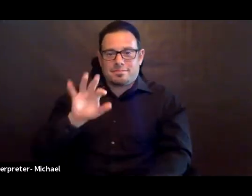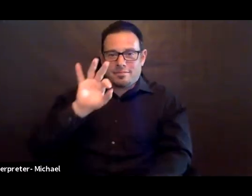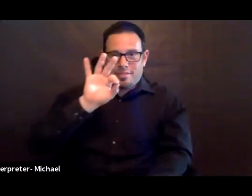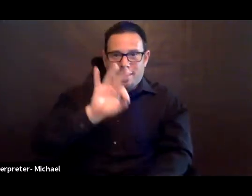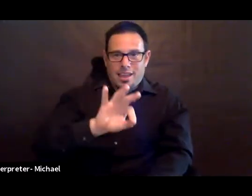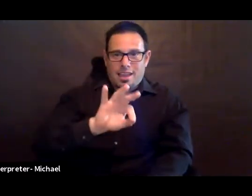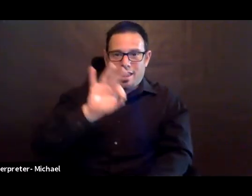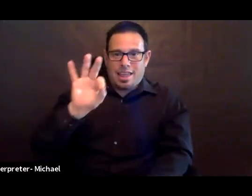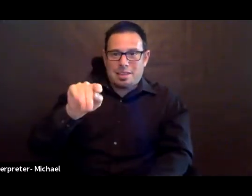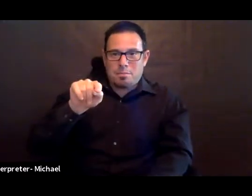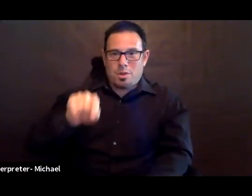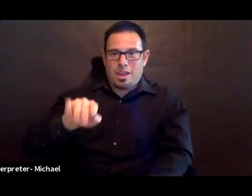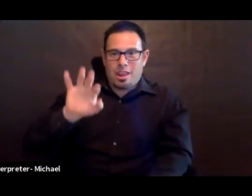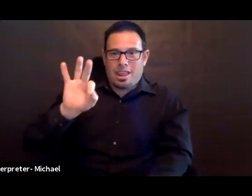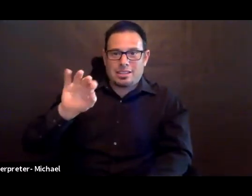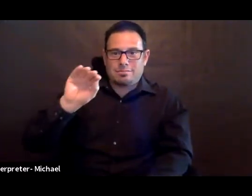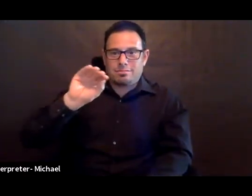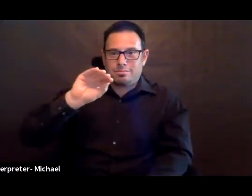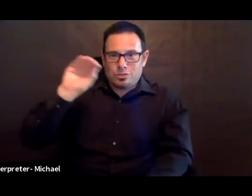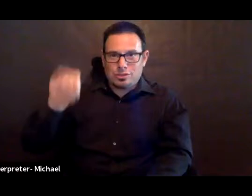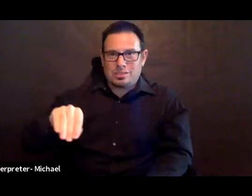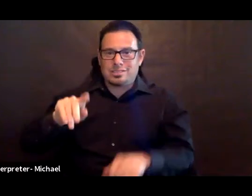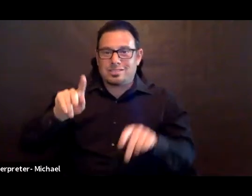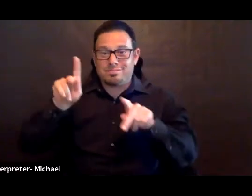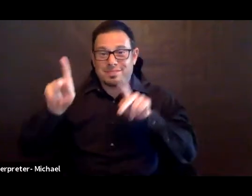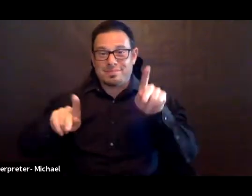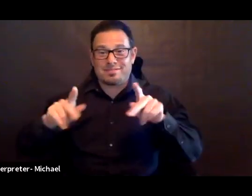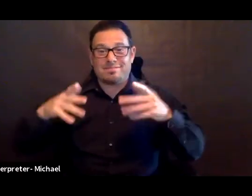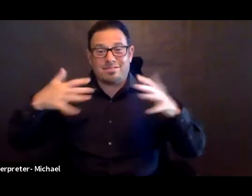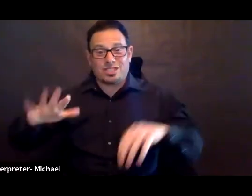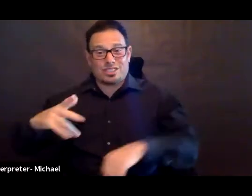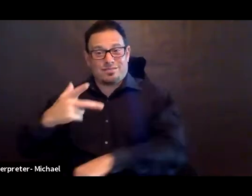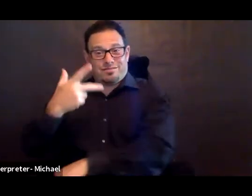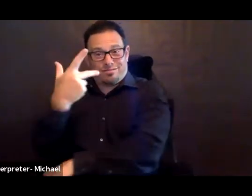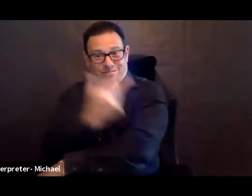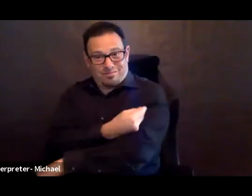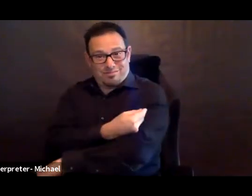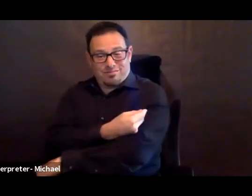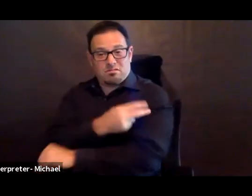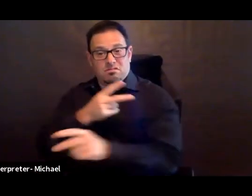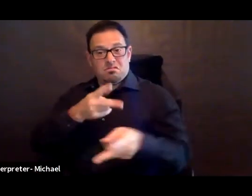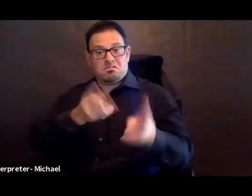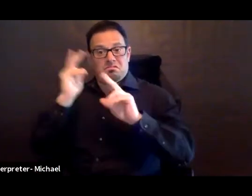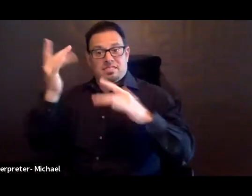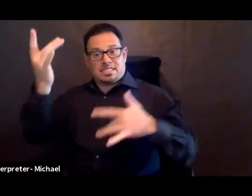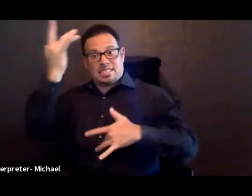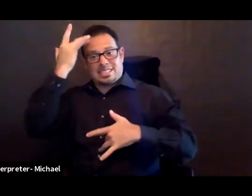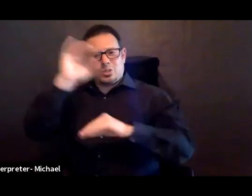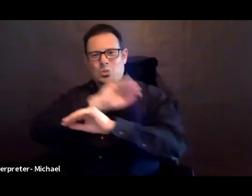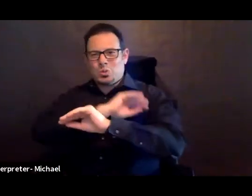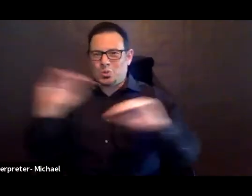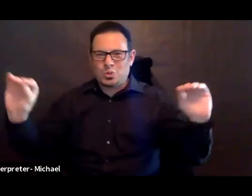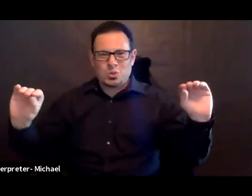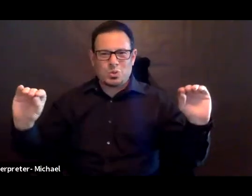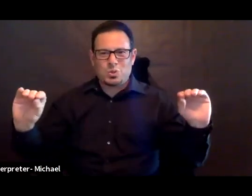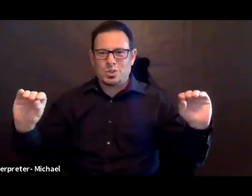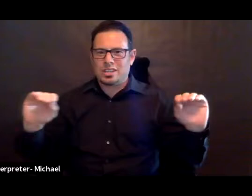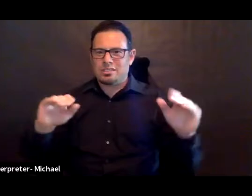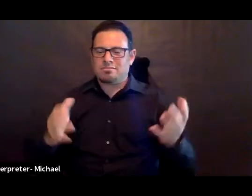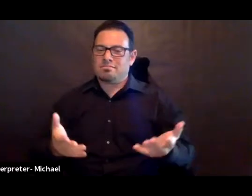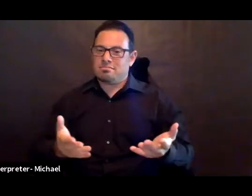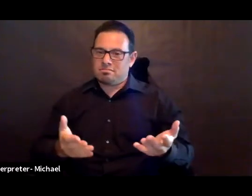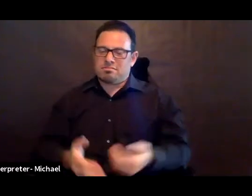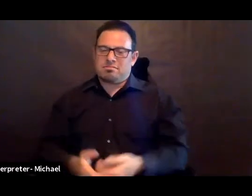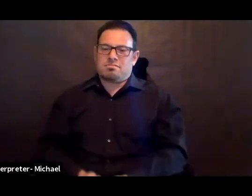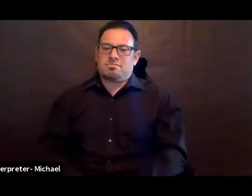more, though, about the Delta variant, especially from our federal health leaders, many people are deciding to take additional precautions to protect